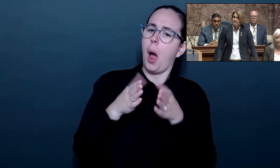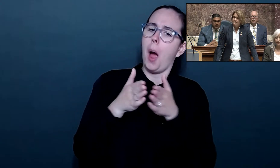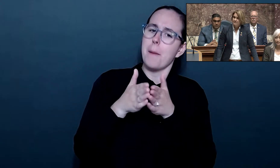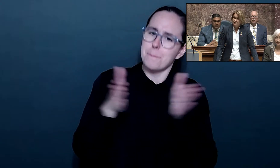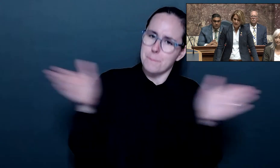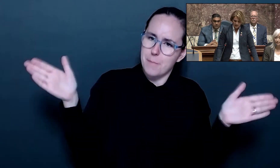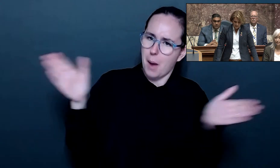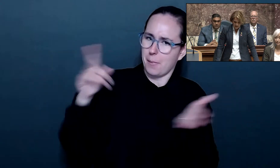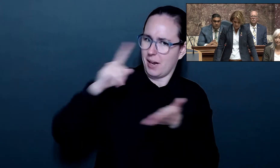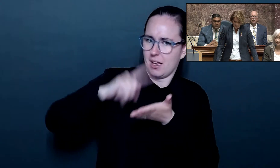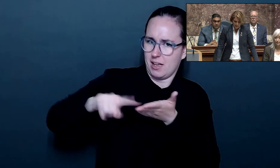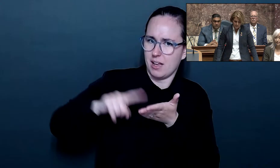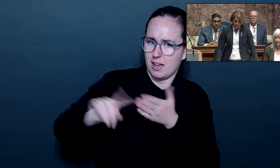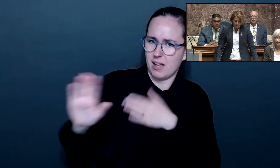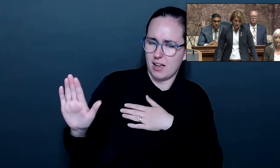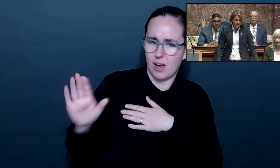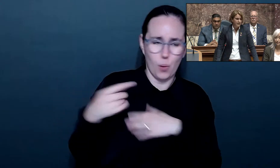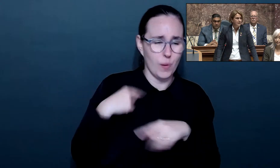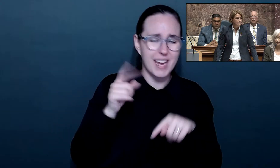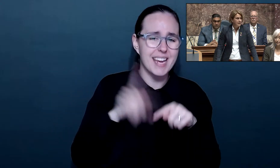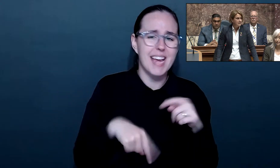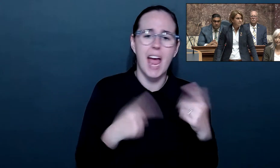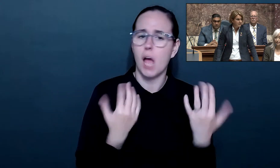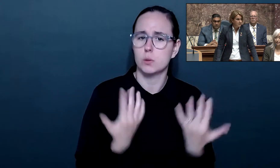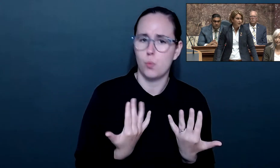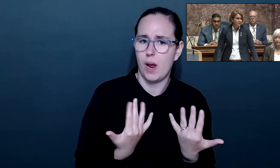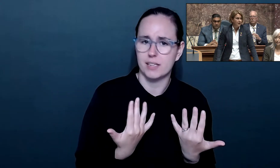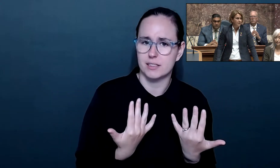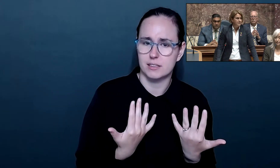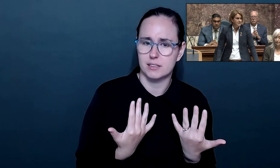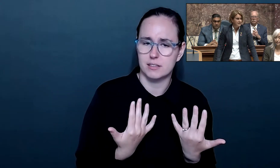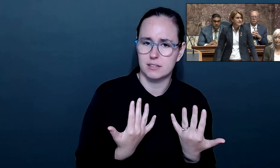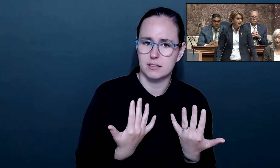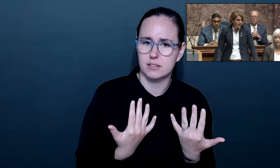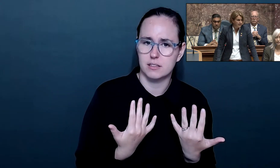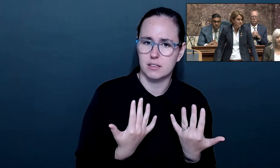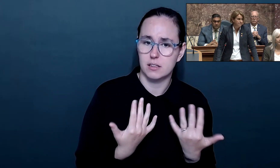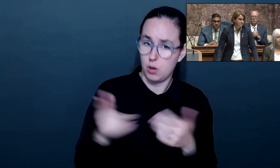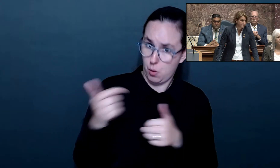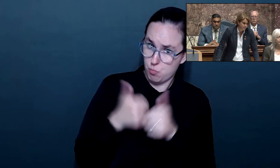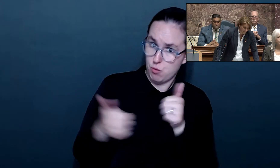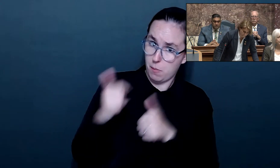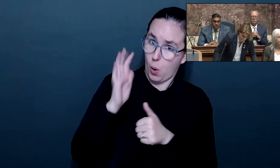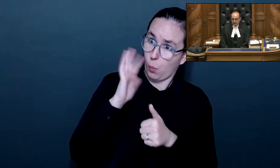thing and announce a public inquiry into mental health care in BC today?